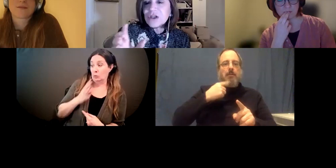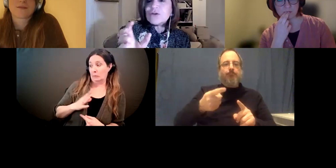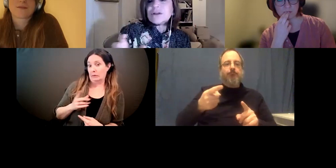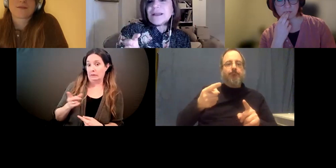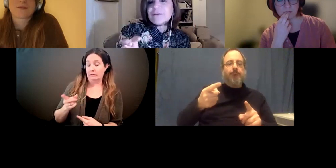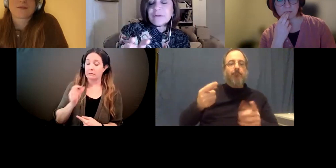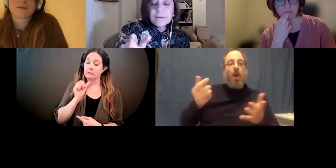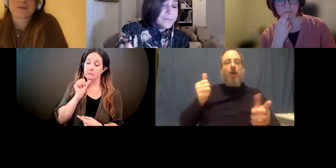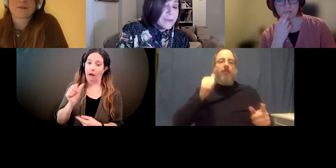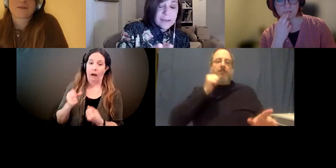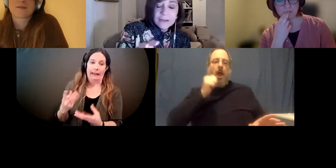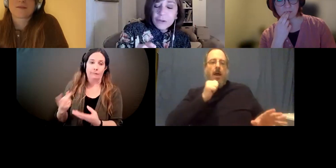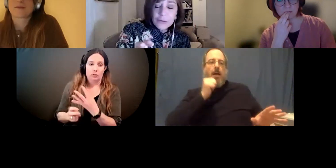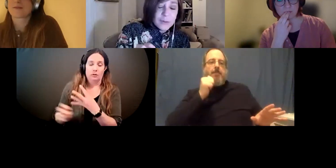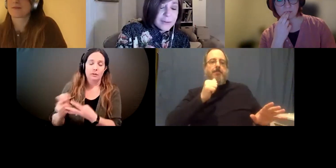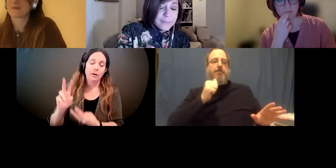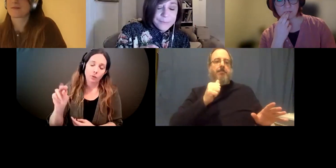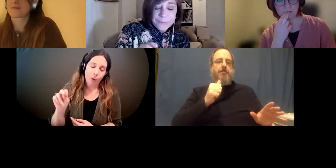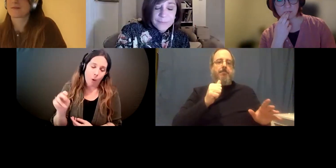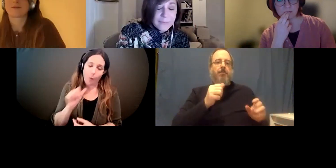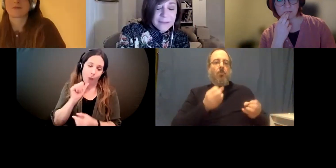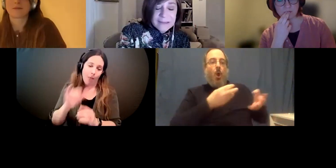They usually have,